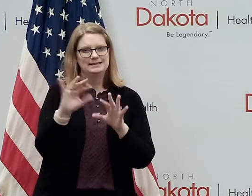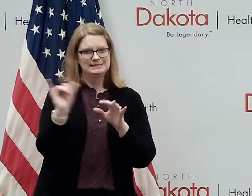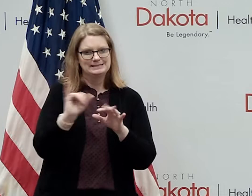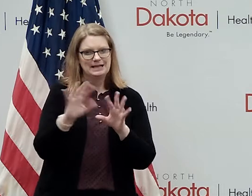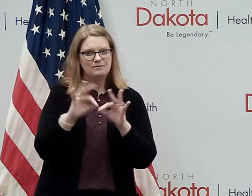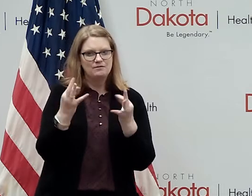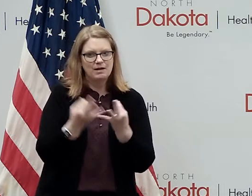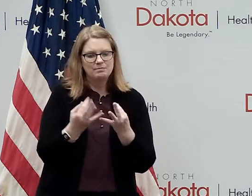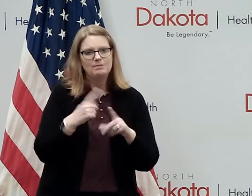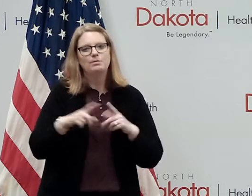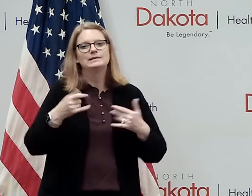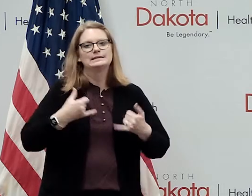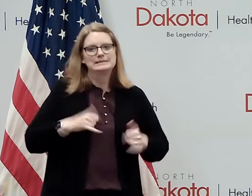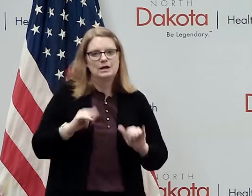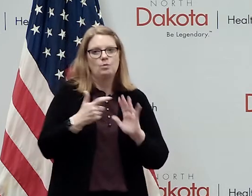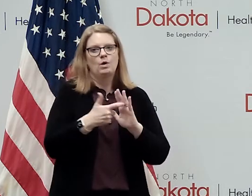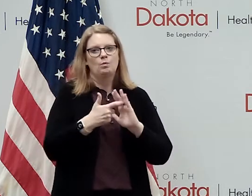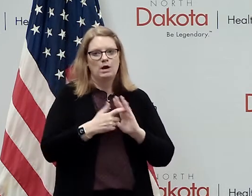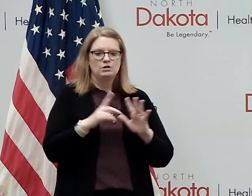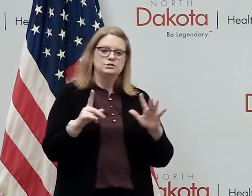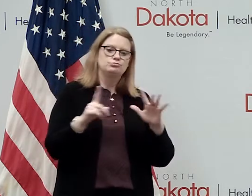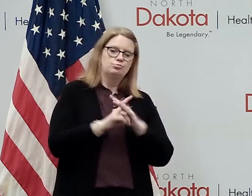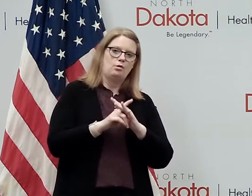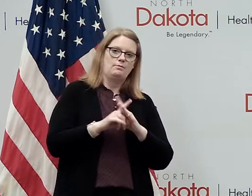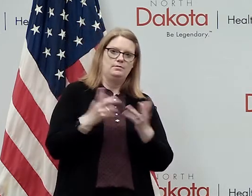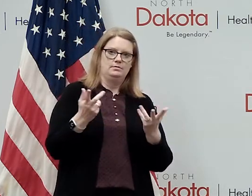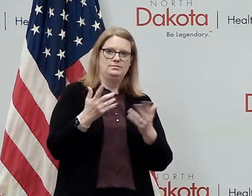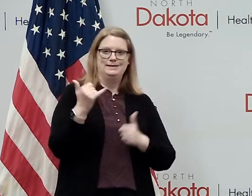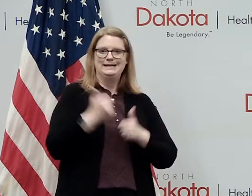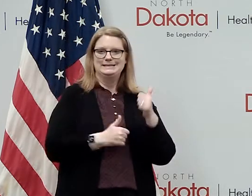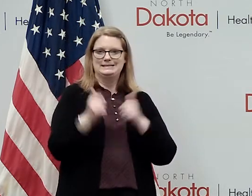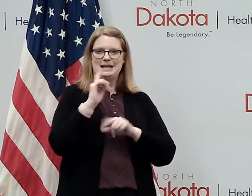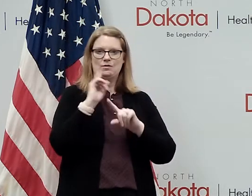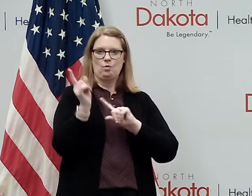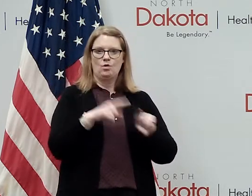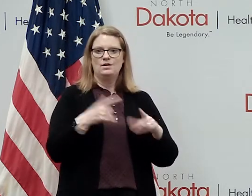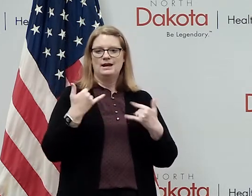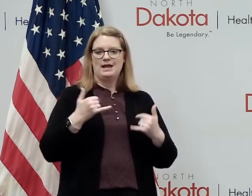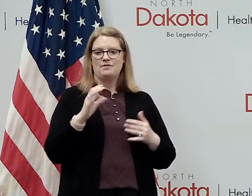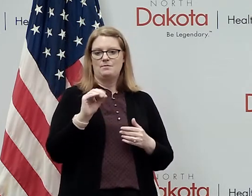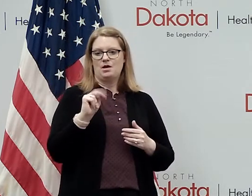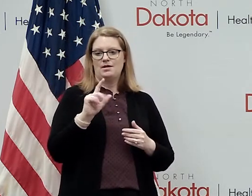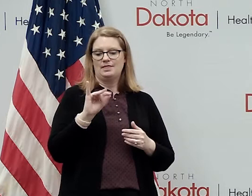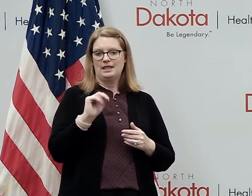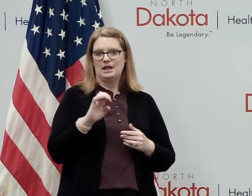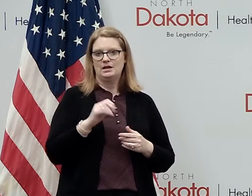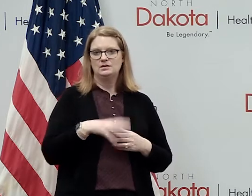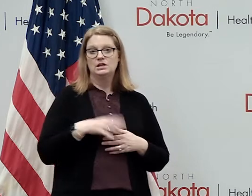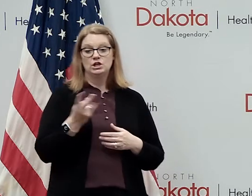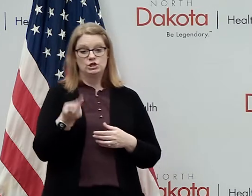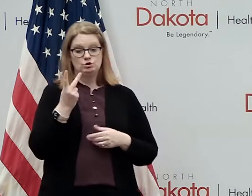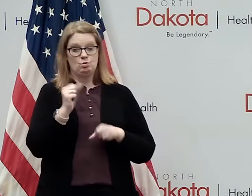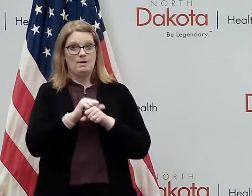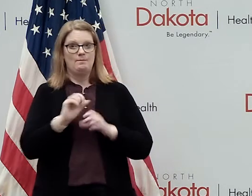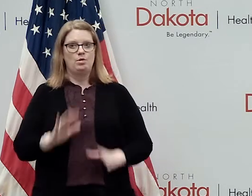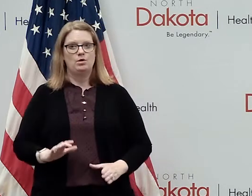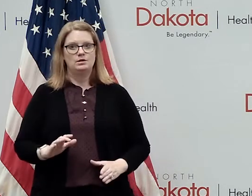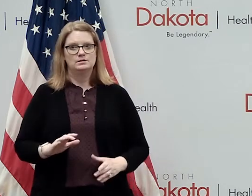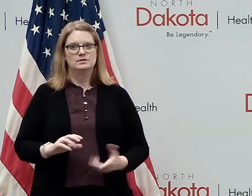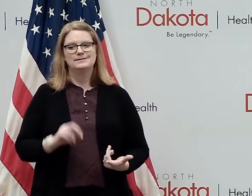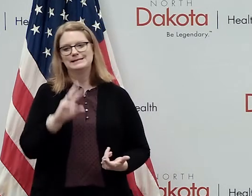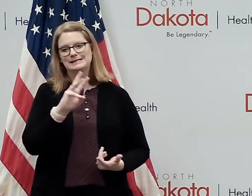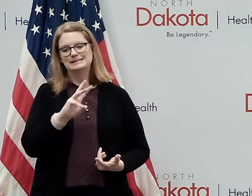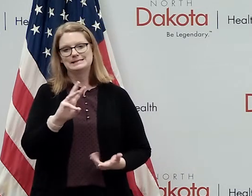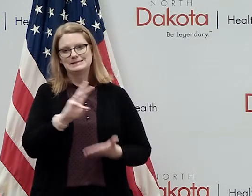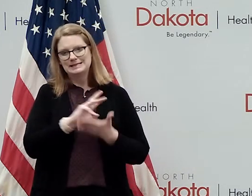But we still were required by law to be there. Because of executive orders, we were able to hold those online. 2 employees from the land board would spend 6 to